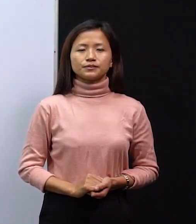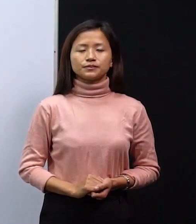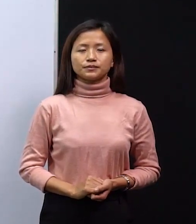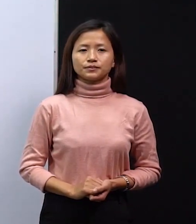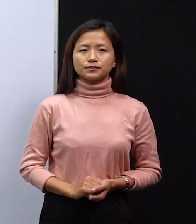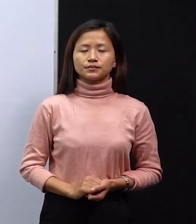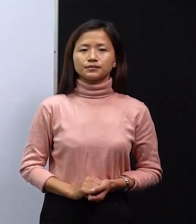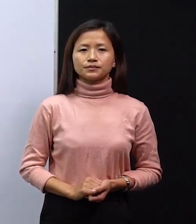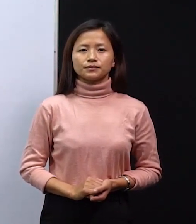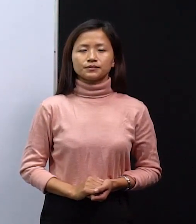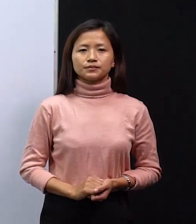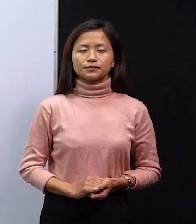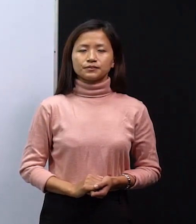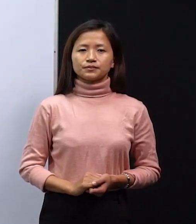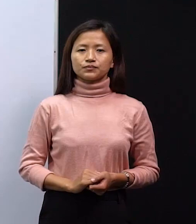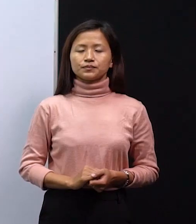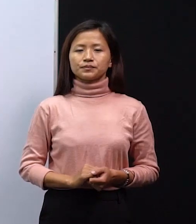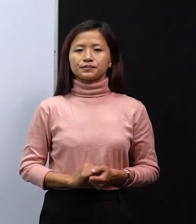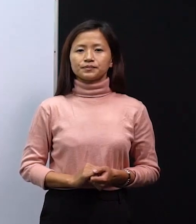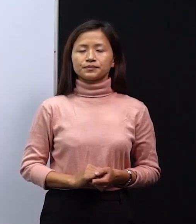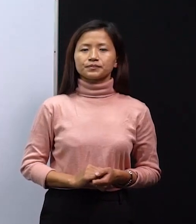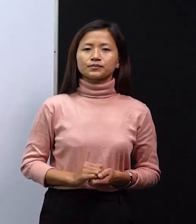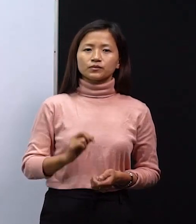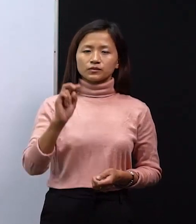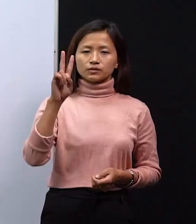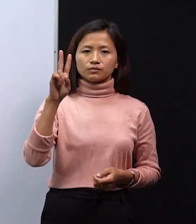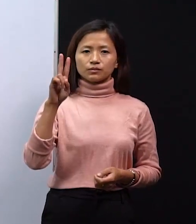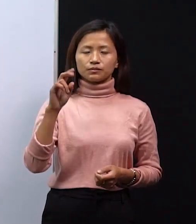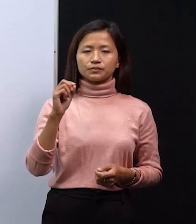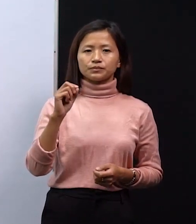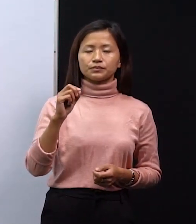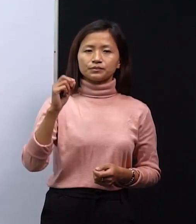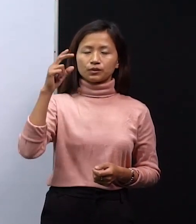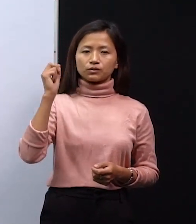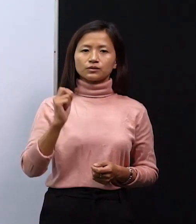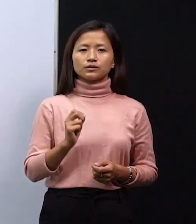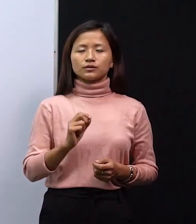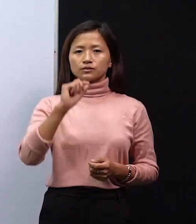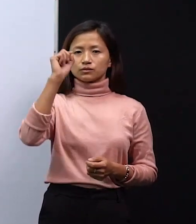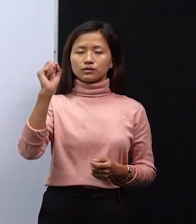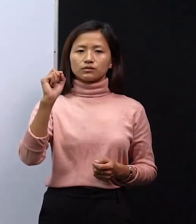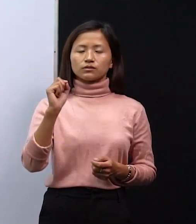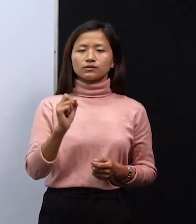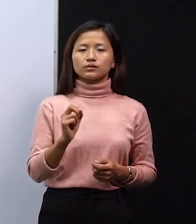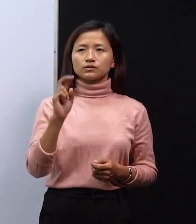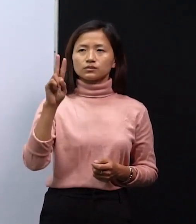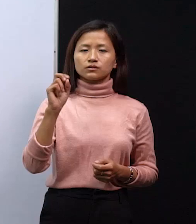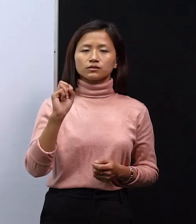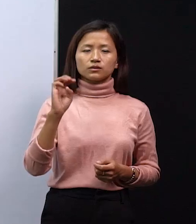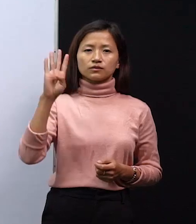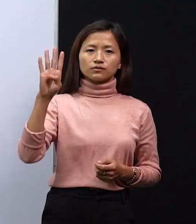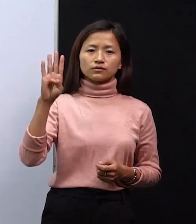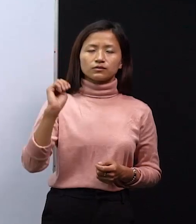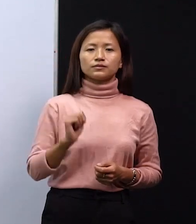So when you simplify them, these two powers will be multiplied. 2 into 2 will be 4. These